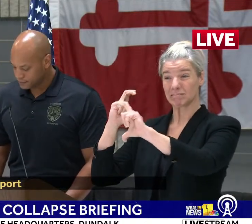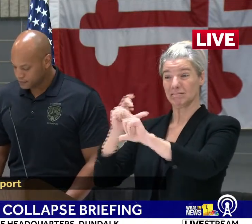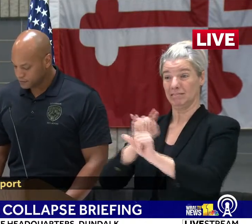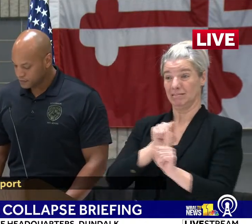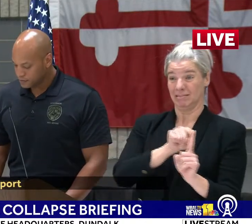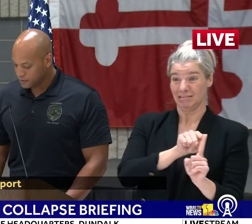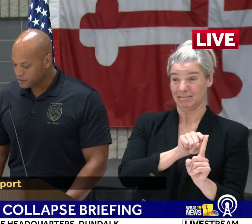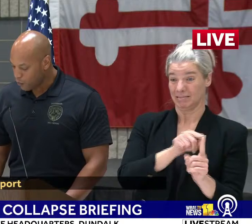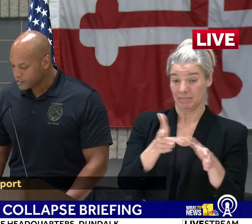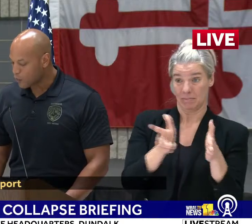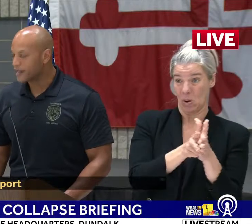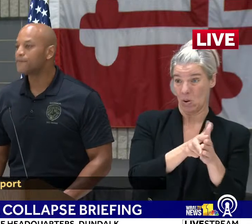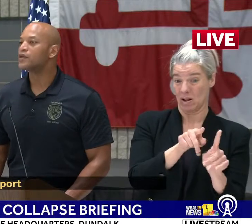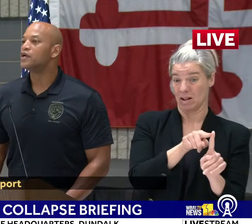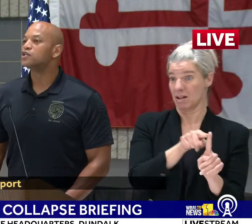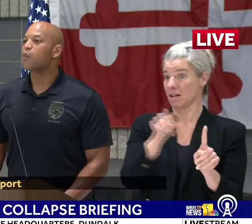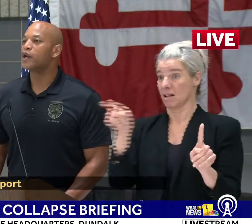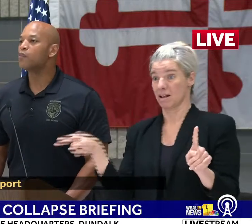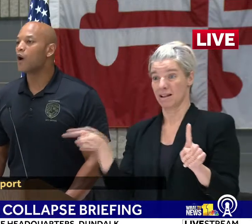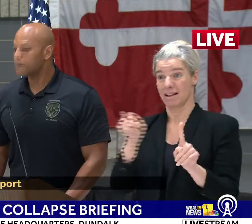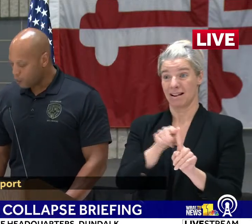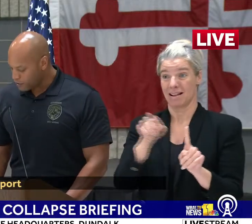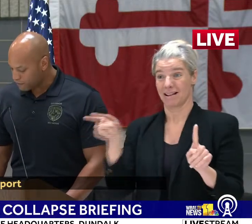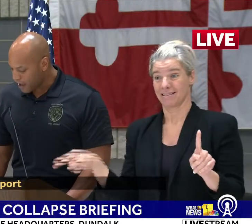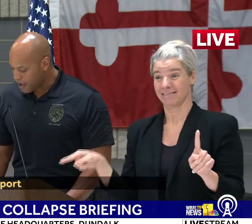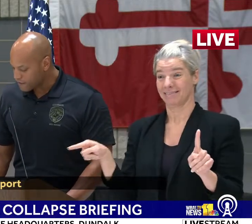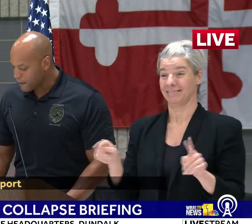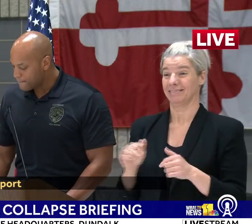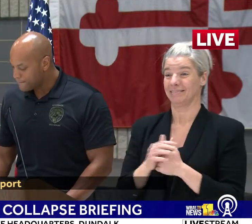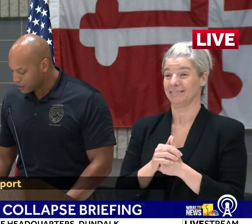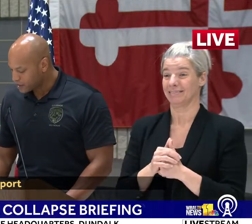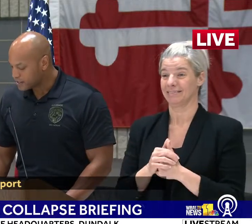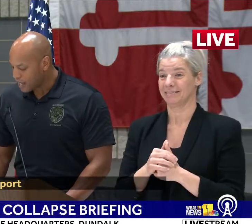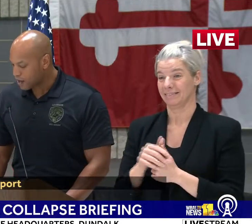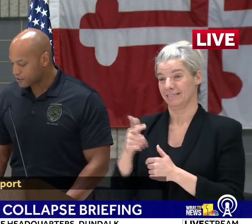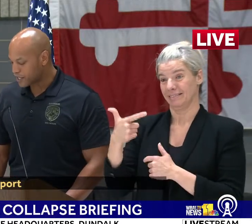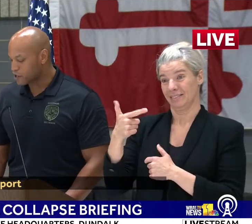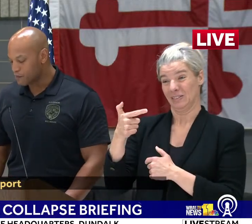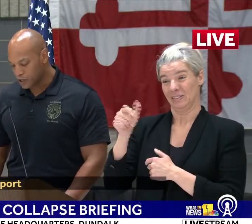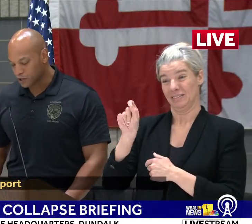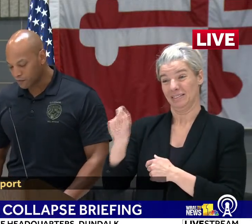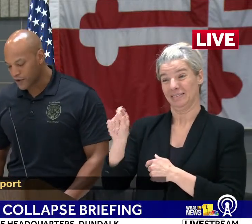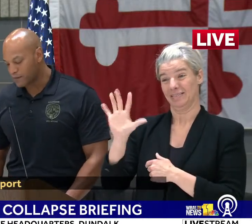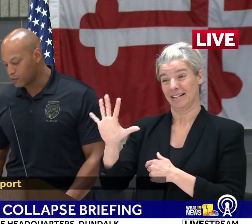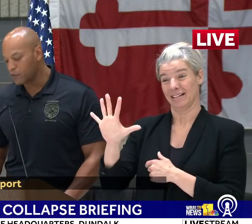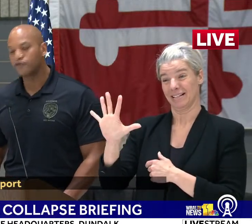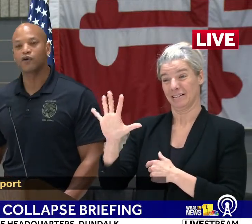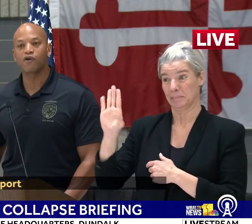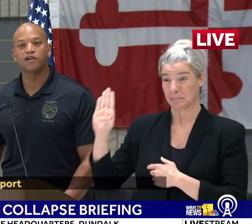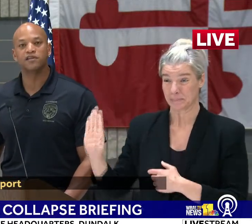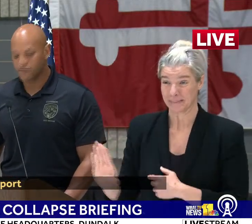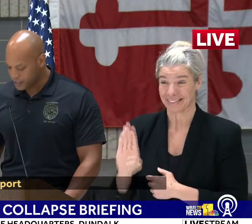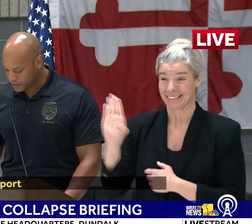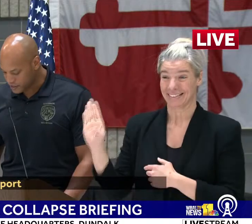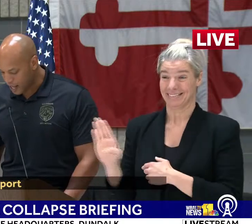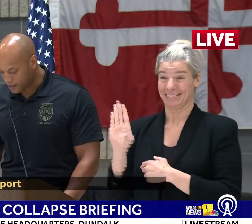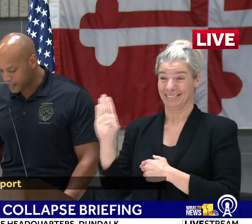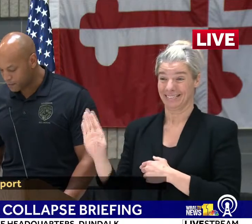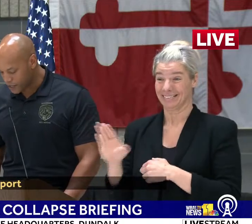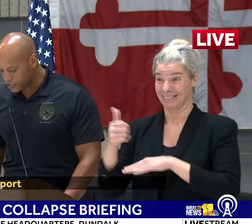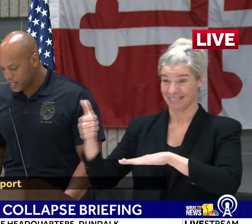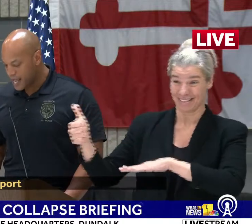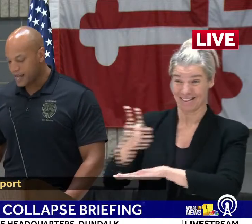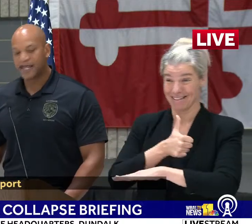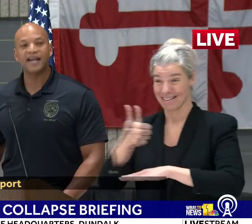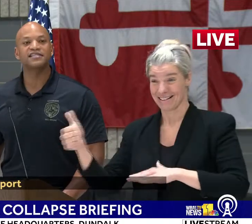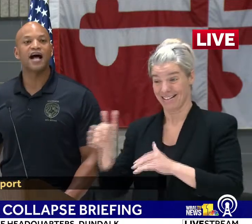port. In 2020, $21.5 billion in commercial freight moved across the Francis